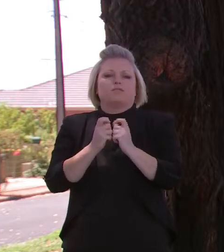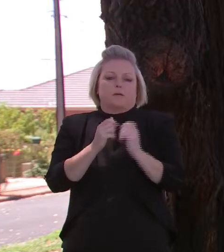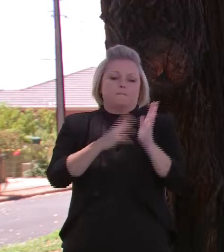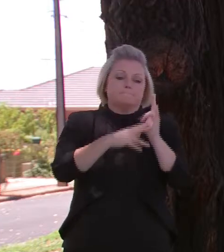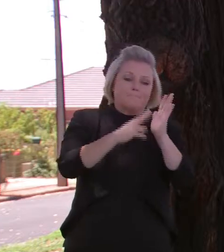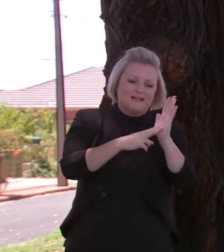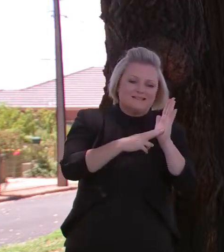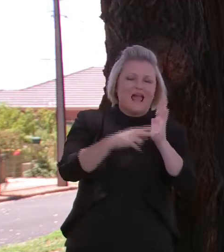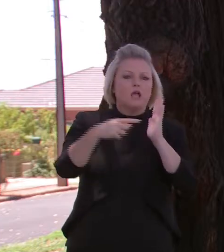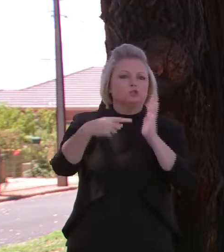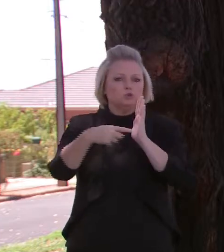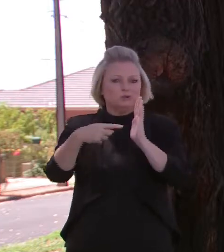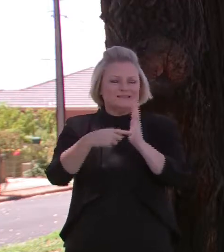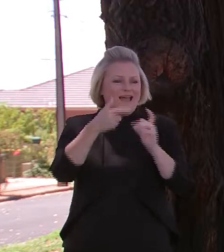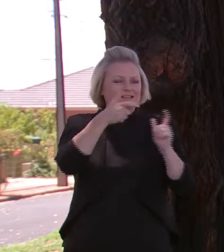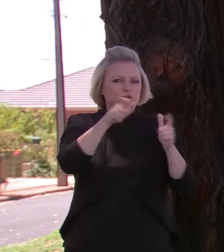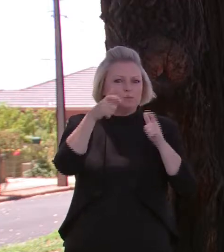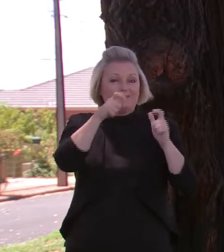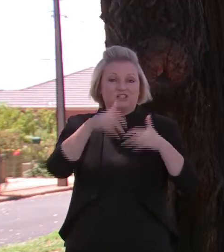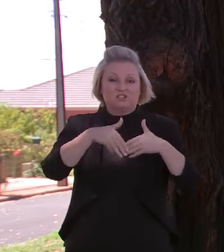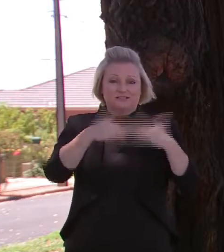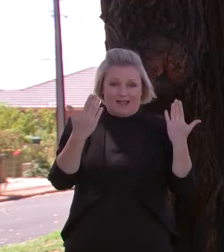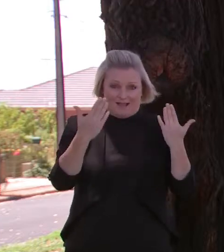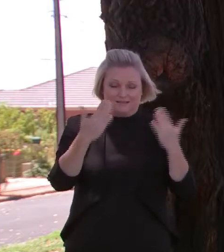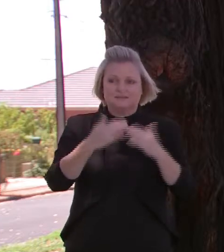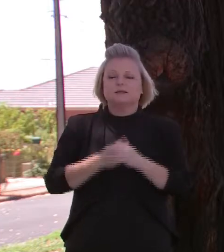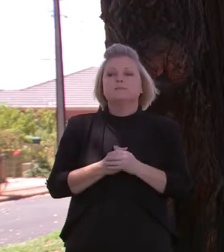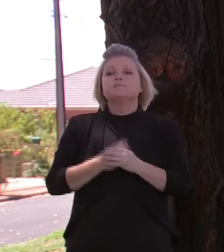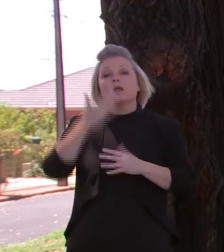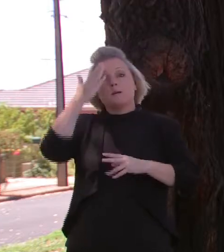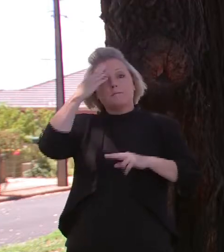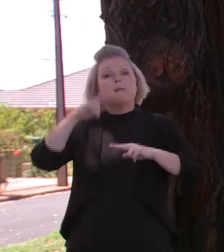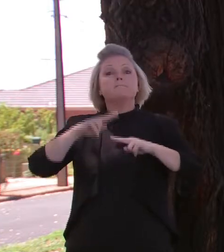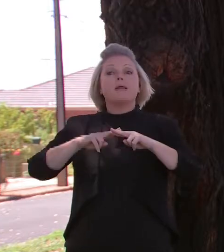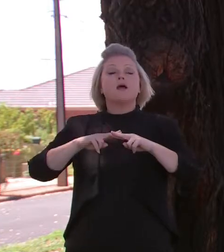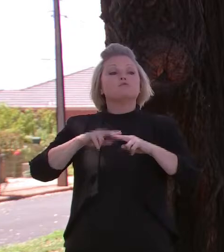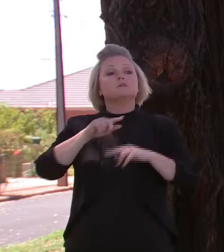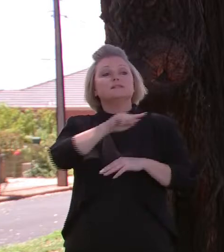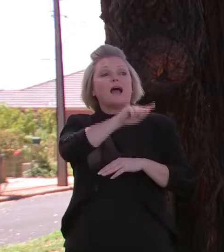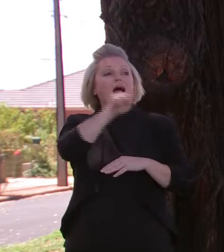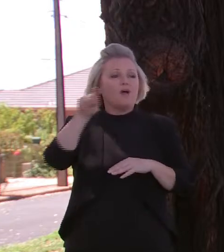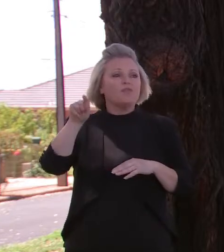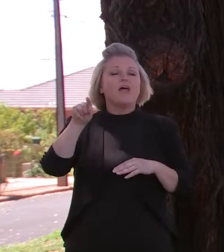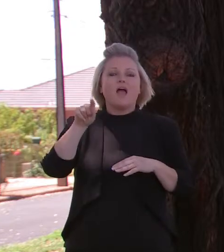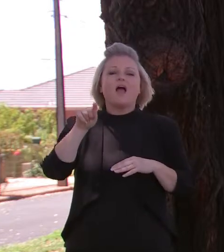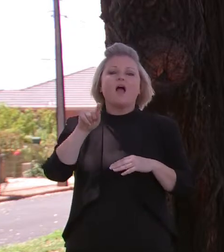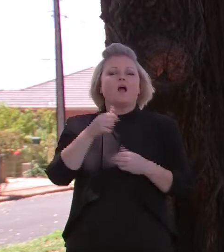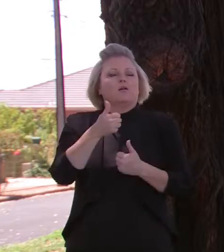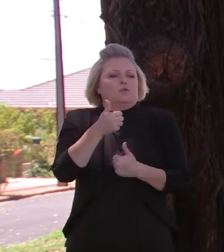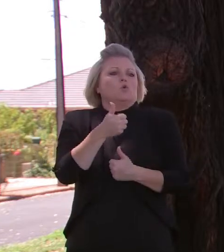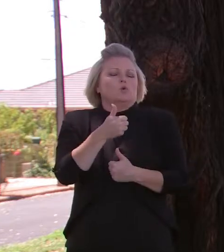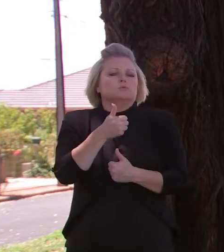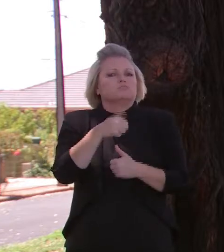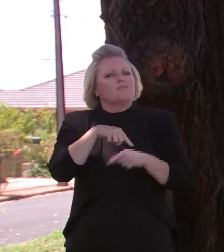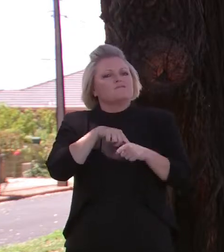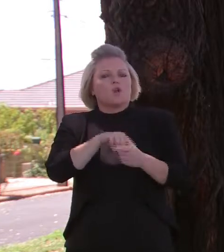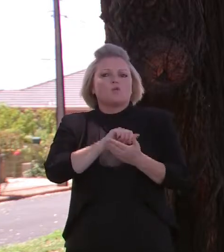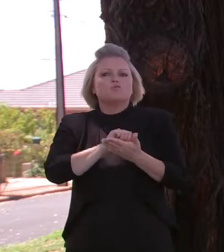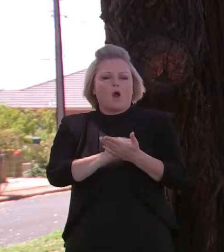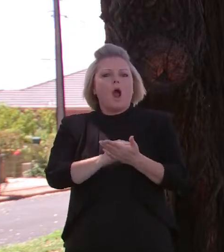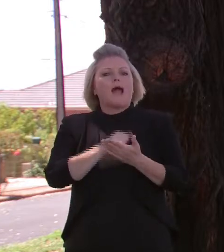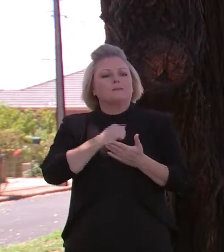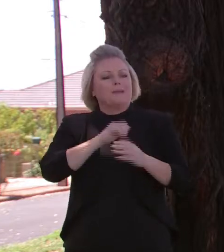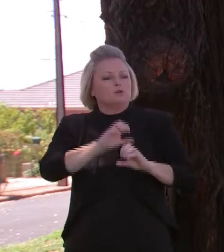them, but I've been very impressed by the way that parents have responded to the request to only use that supervision if it is obviously